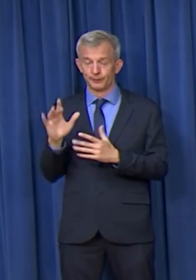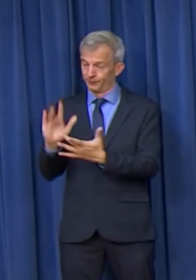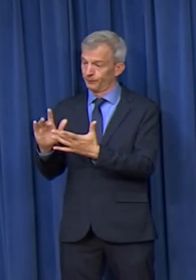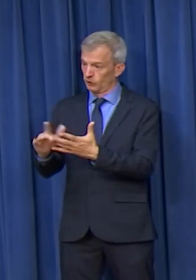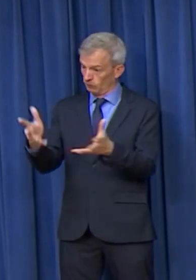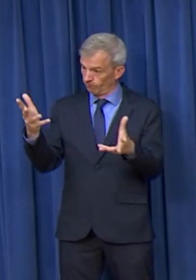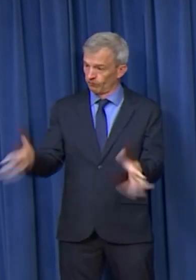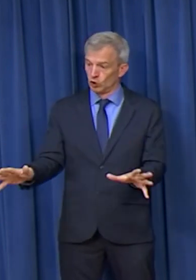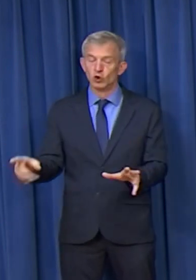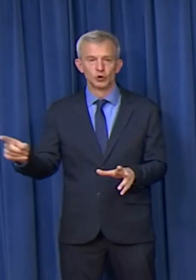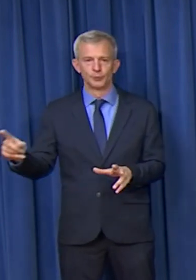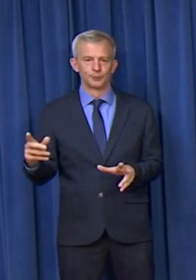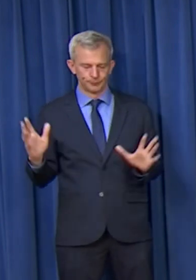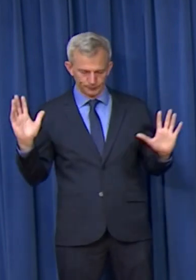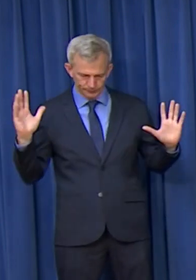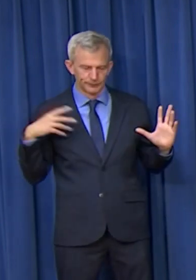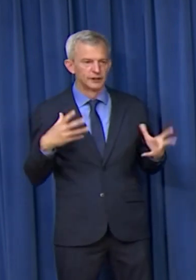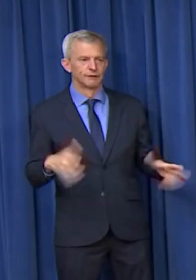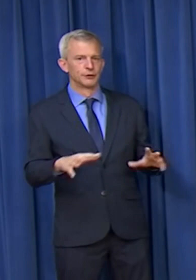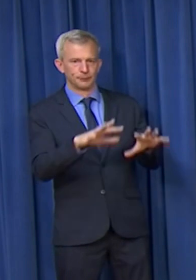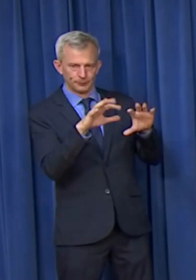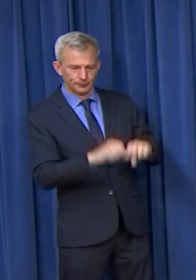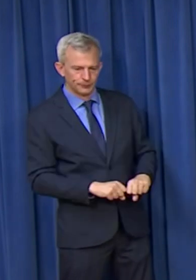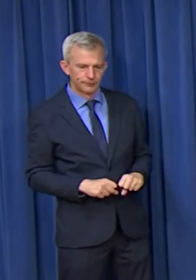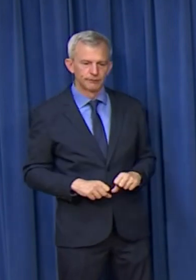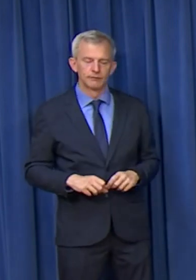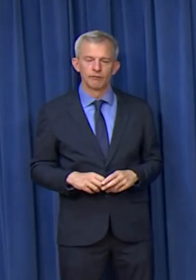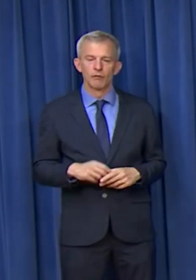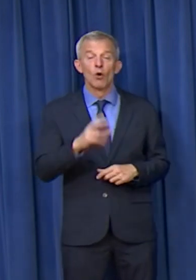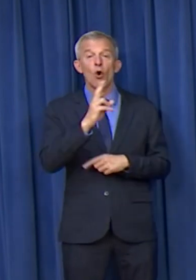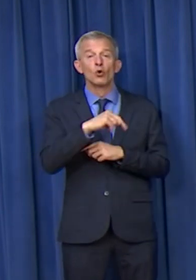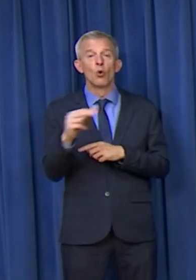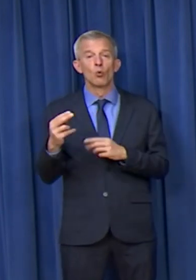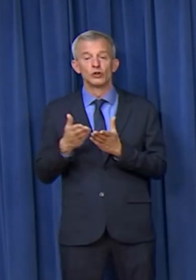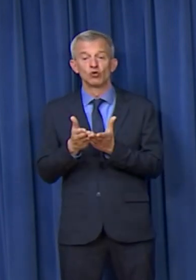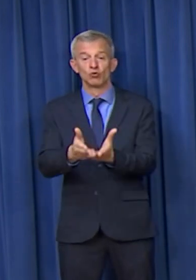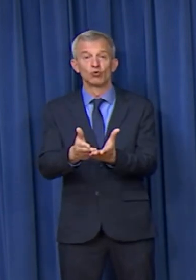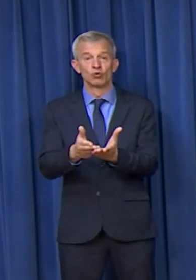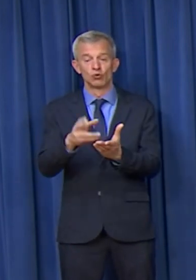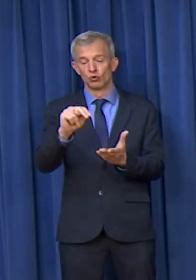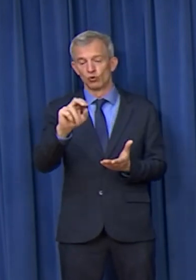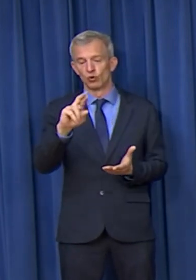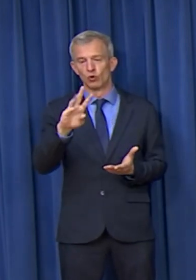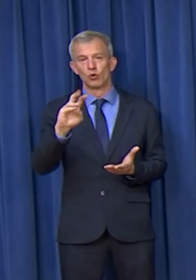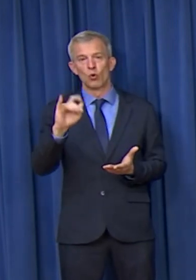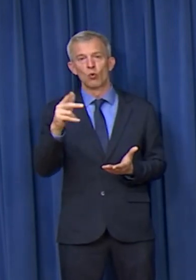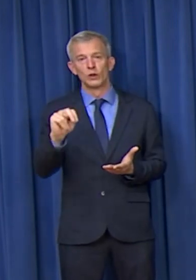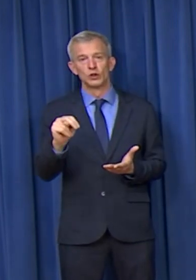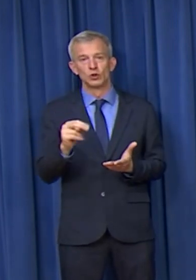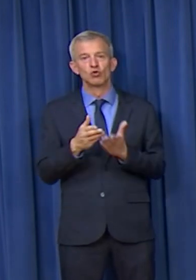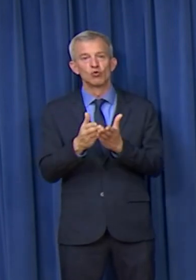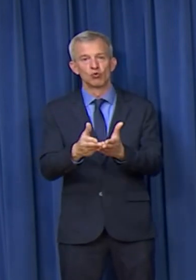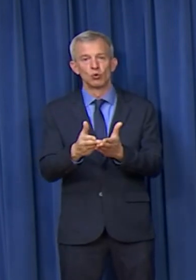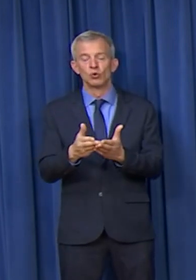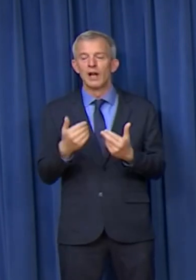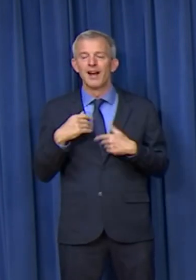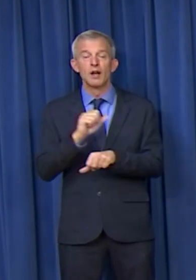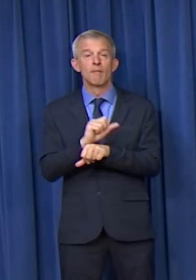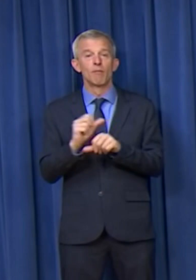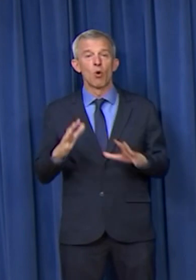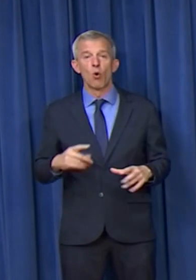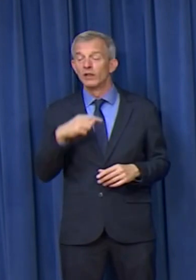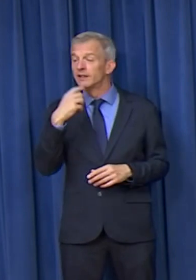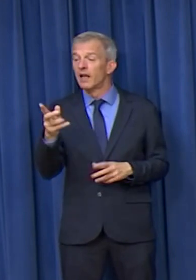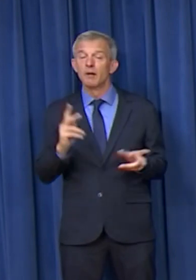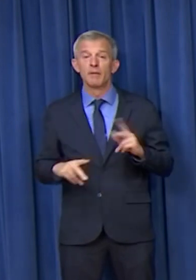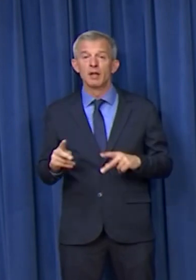stopped selling the product. Norwegian Cruise Lines had employees who were telling consumers that